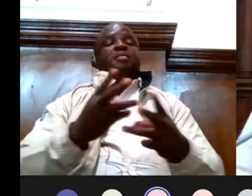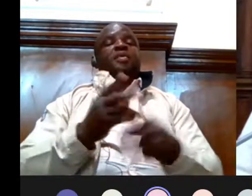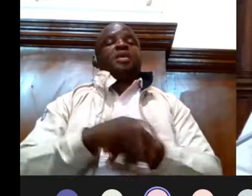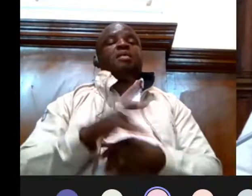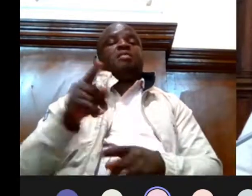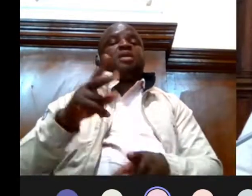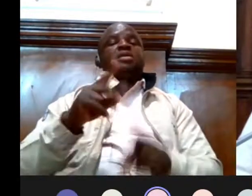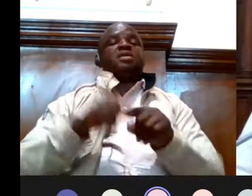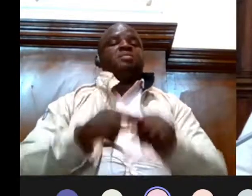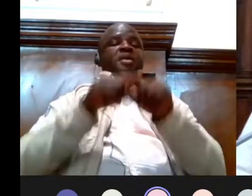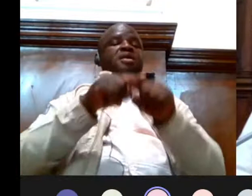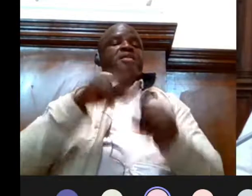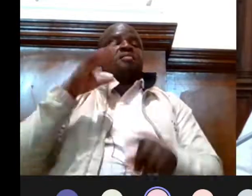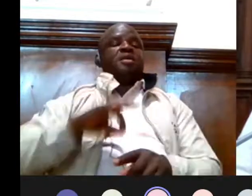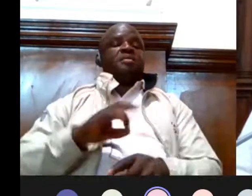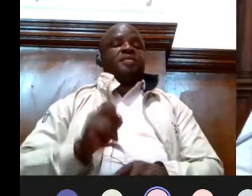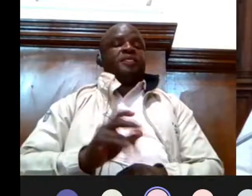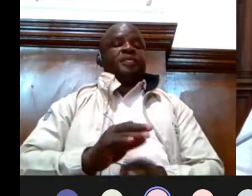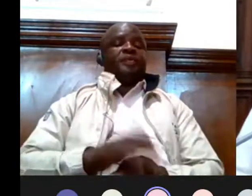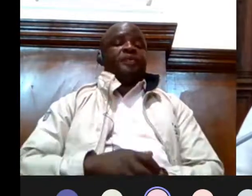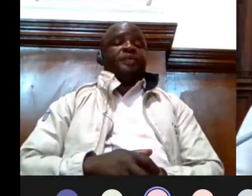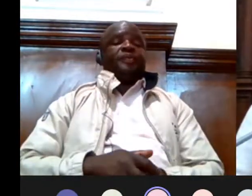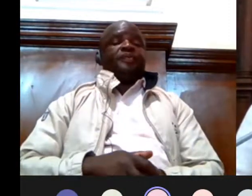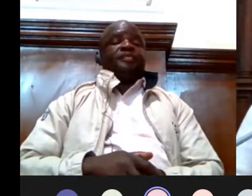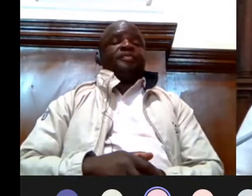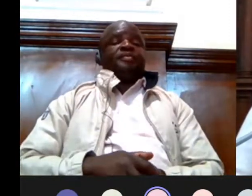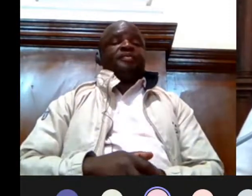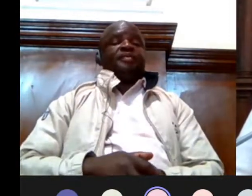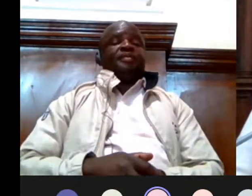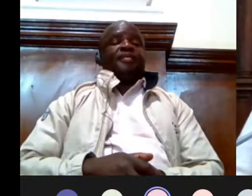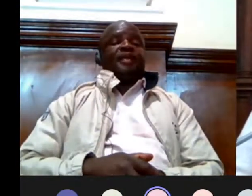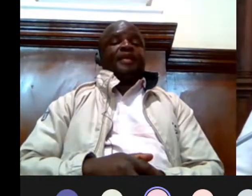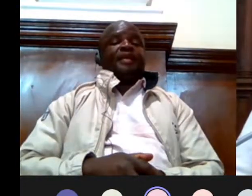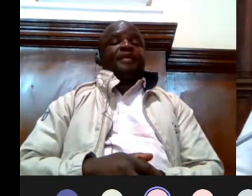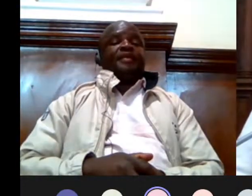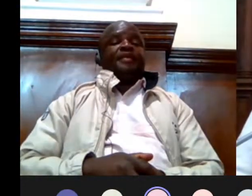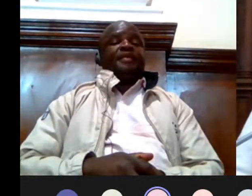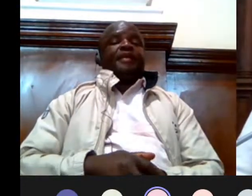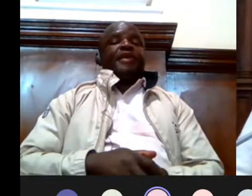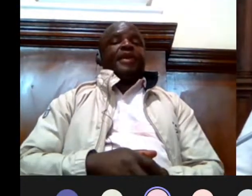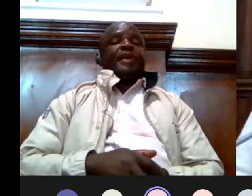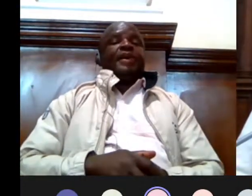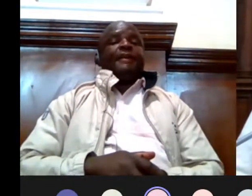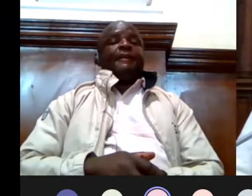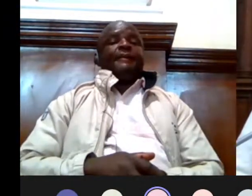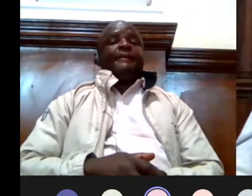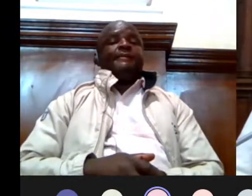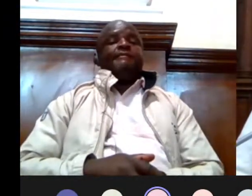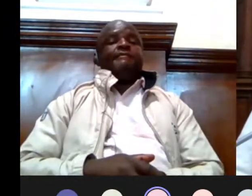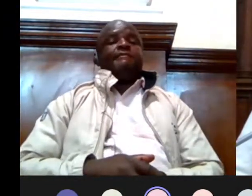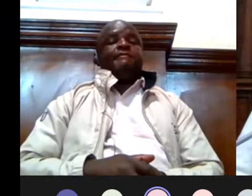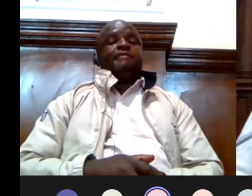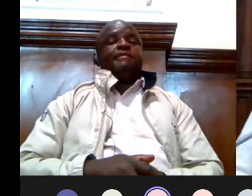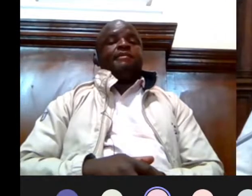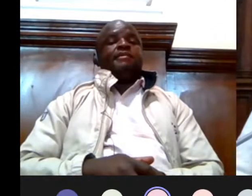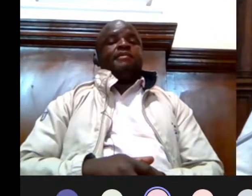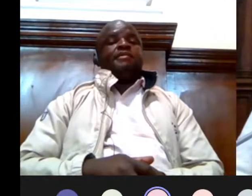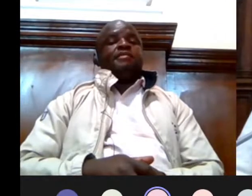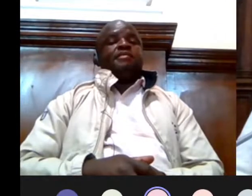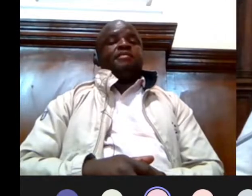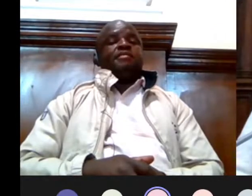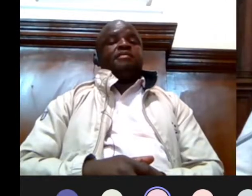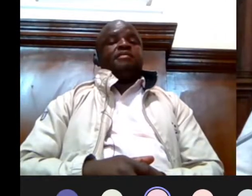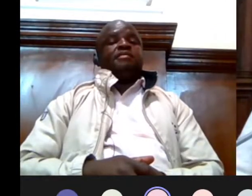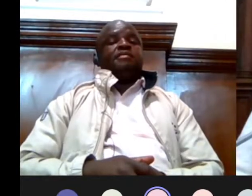no pay. Her opinion and accommodations were sought by the state, and